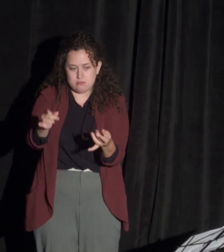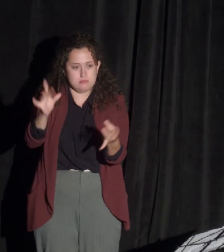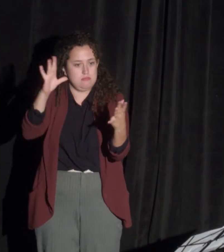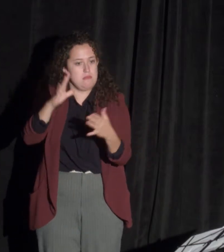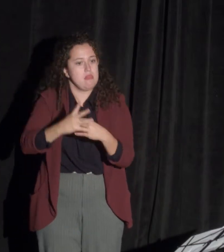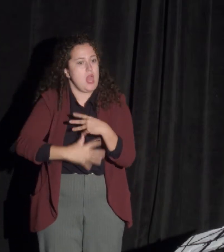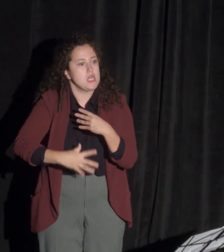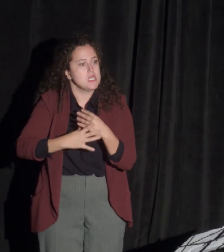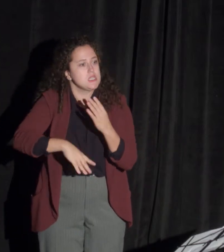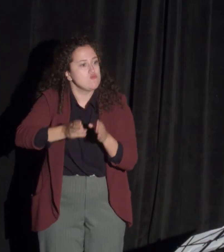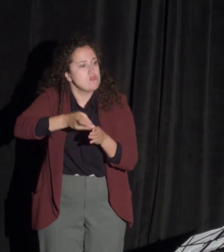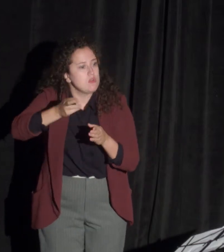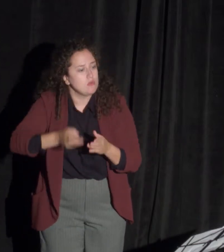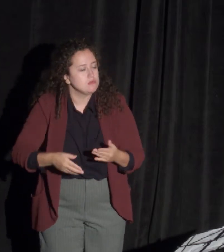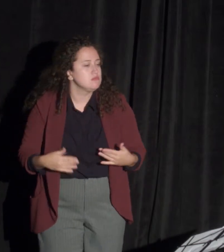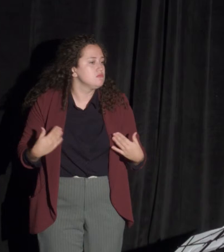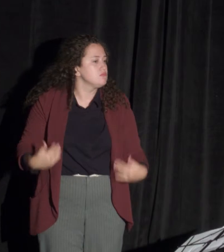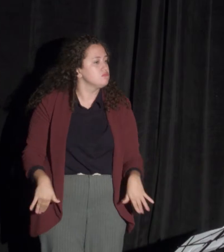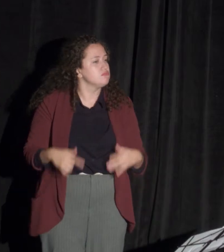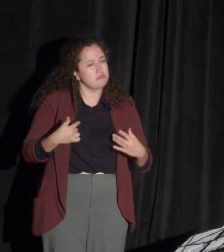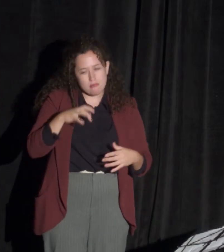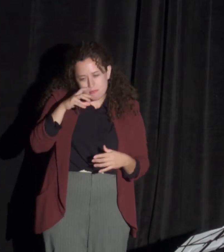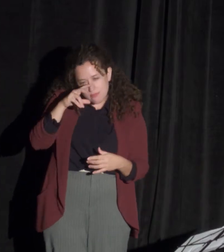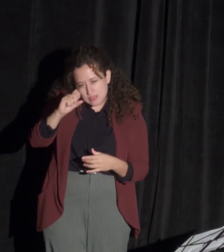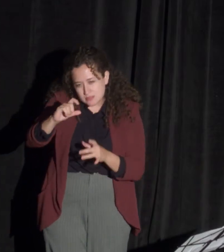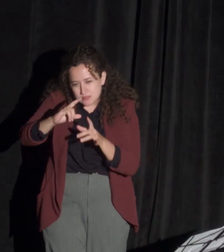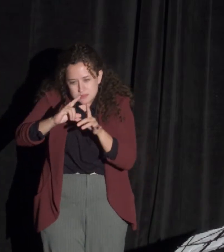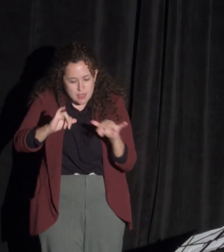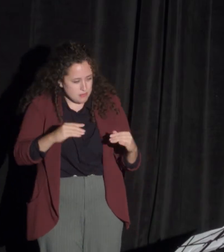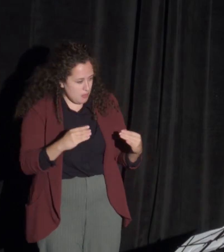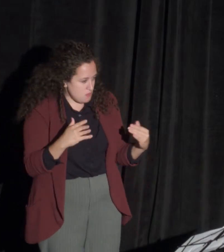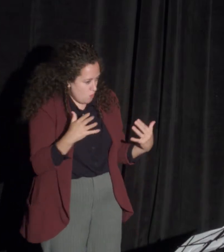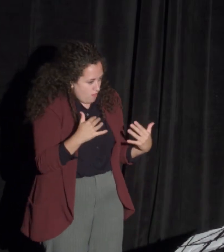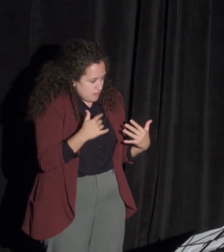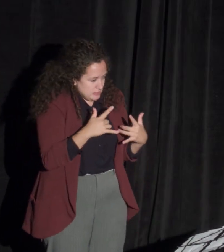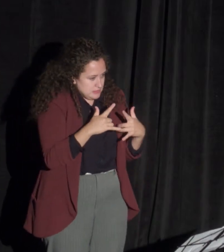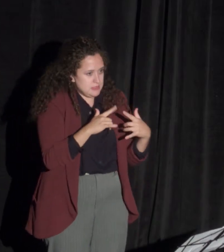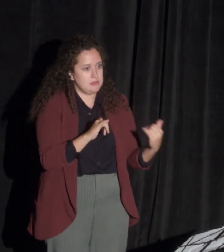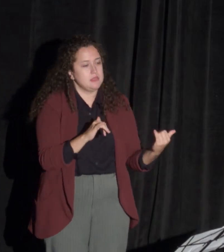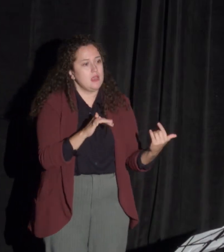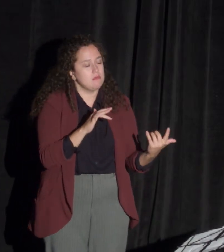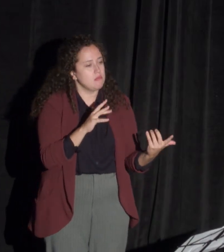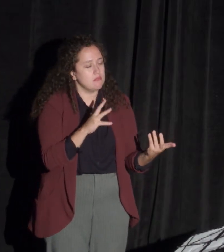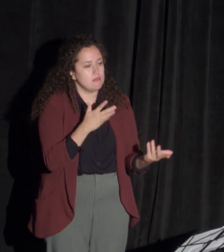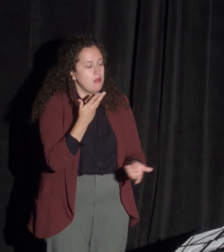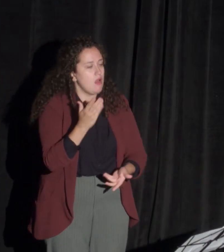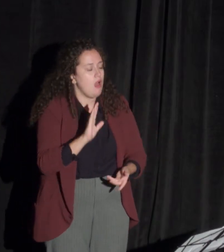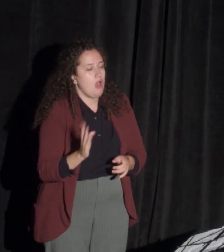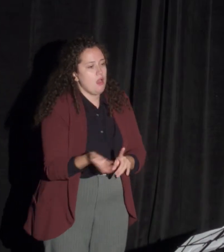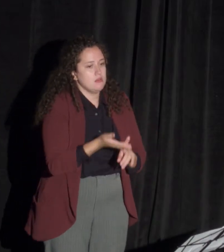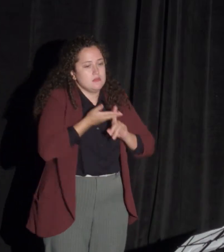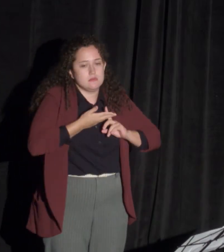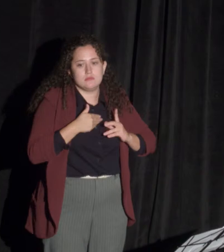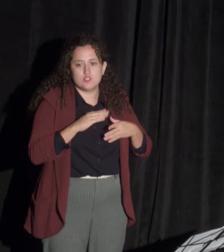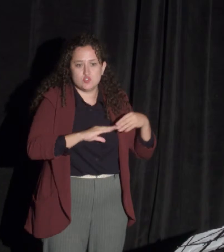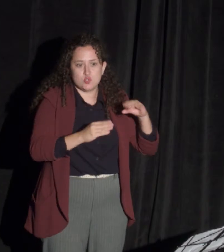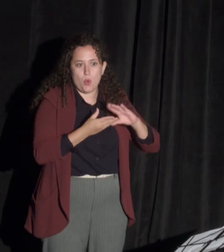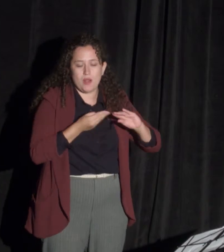I'm fascinated, in the sense of horrified, in the sense of compelled by this story and Lamanna's interpretation of it, and a decade and a half later, I am still thinking about